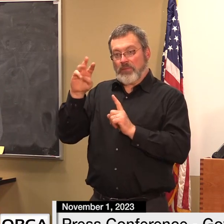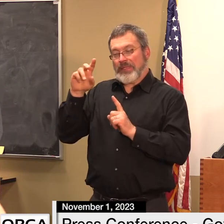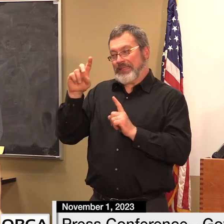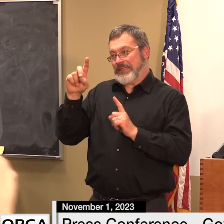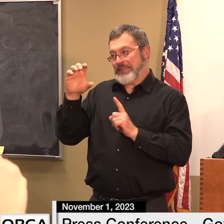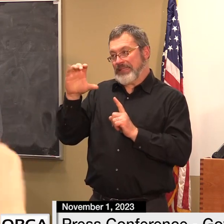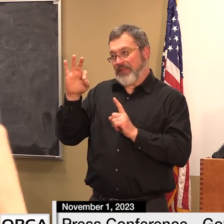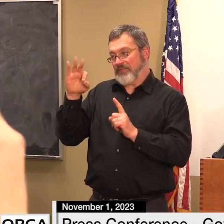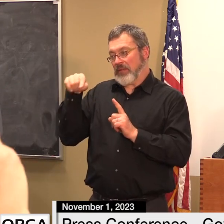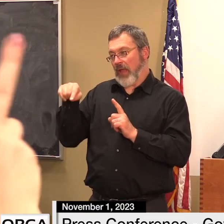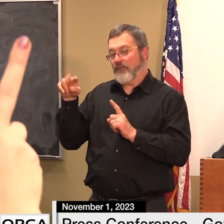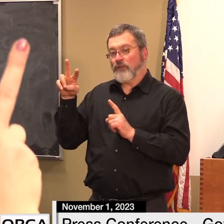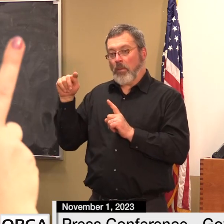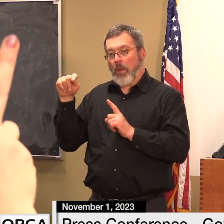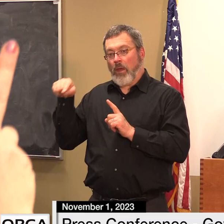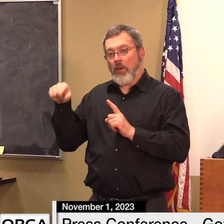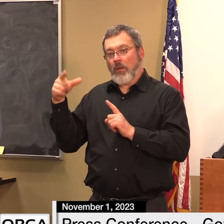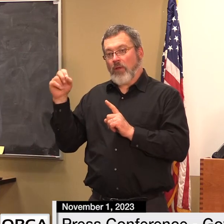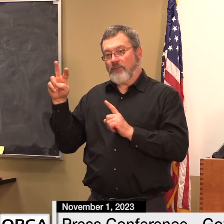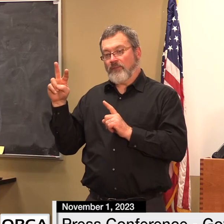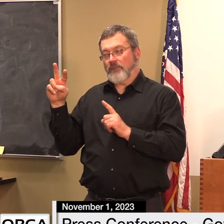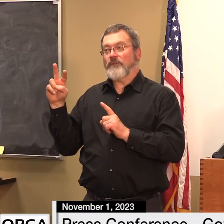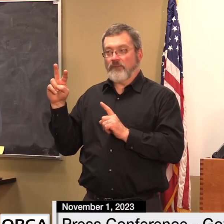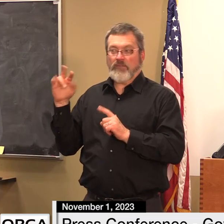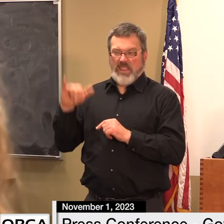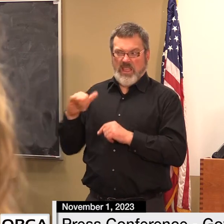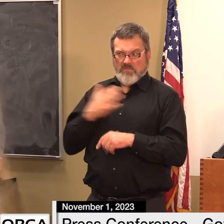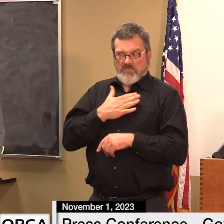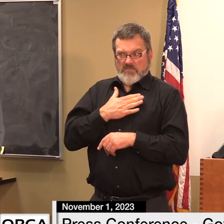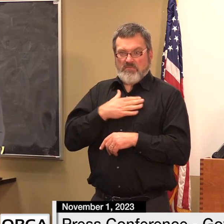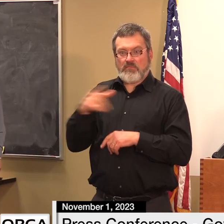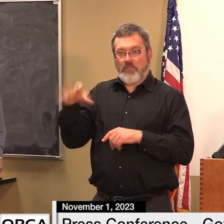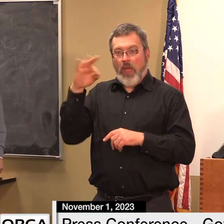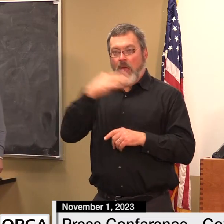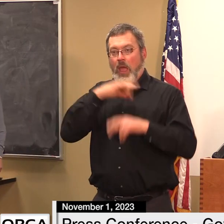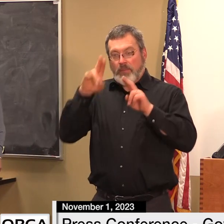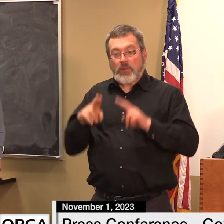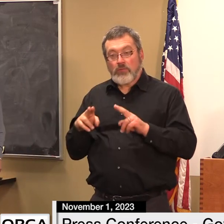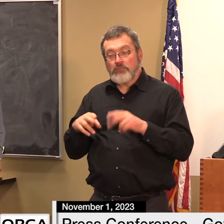dcf.vermont.gov. The Low Income Home Energy Assistance Program,